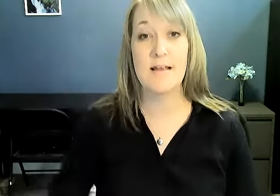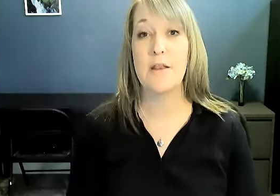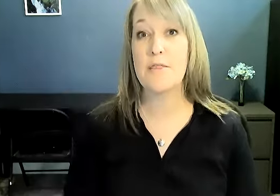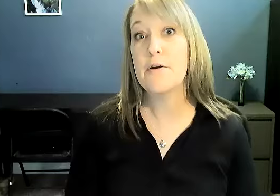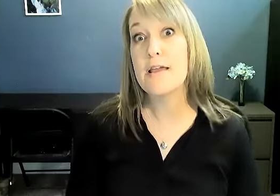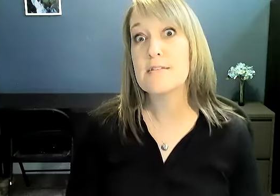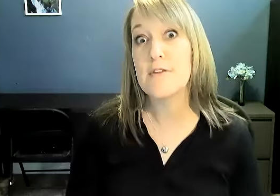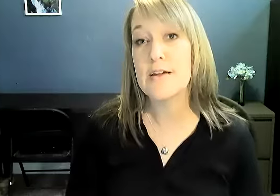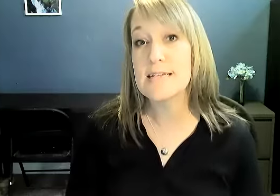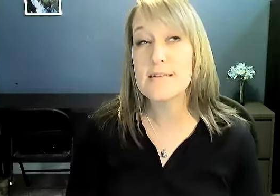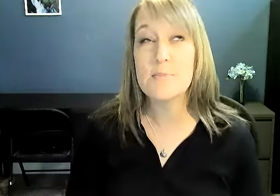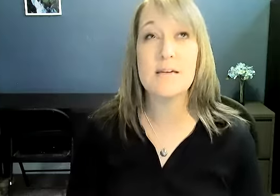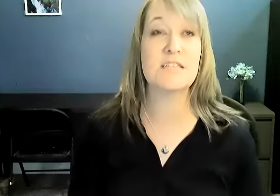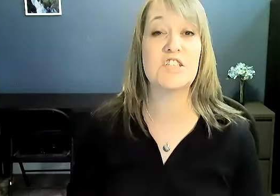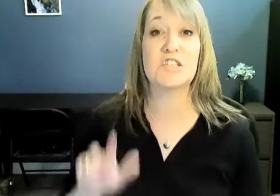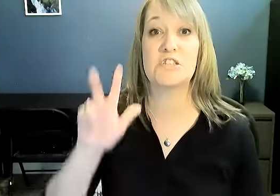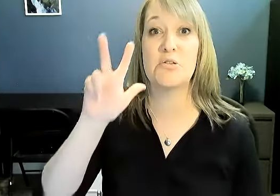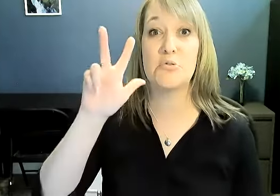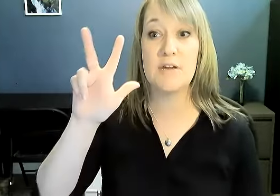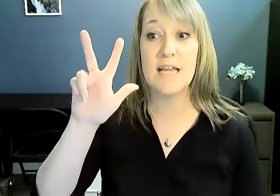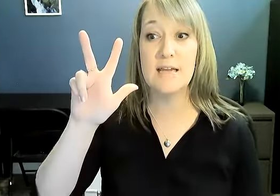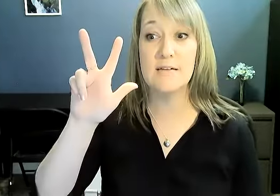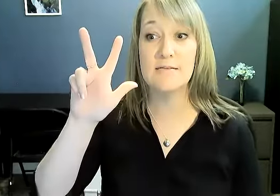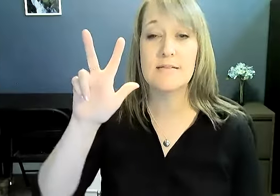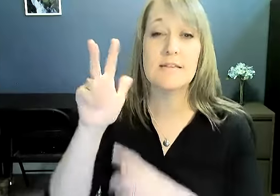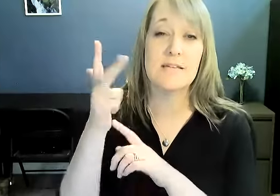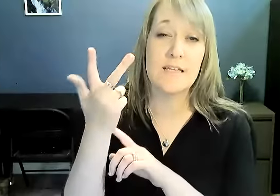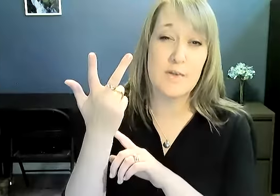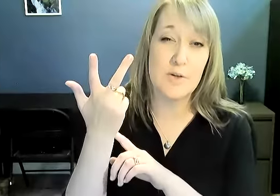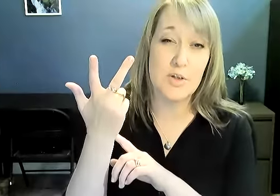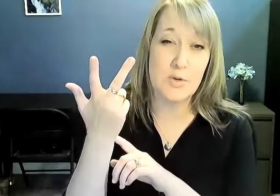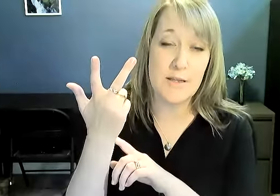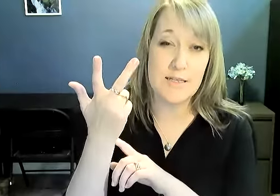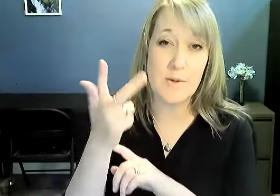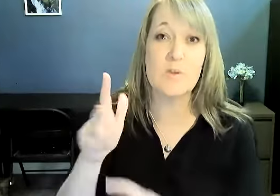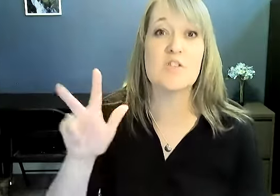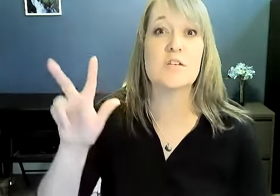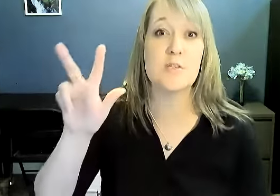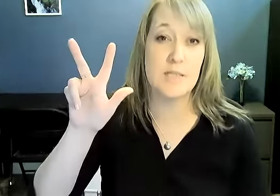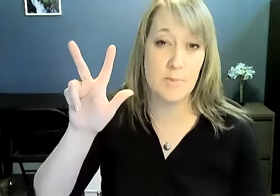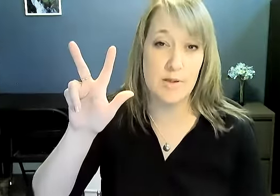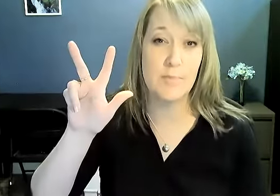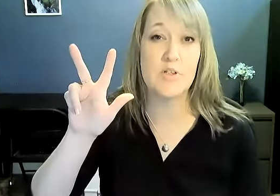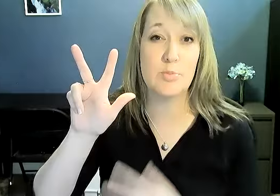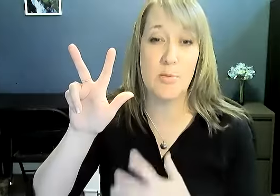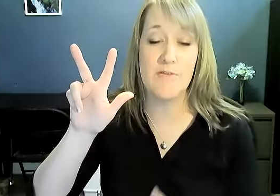and 30 is very easy because it's just 3. Even though you do 3 this way, once you start doing double numbers, your palm will face